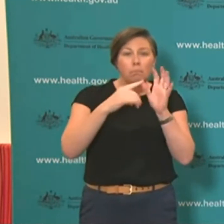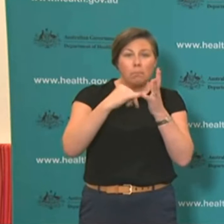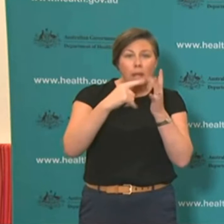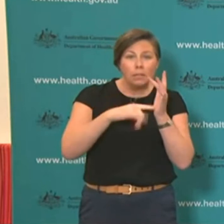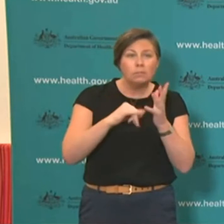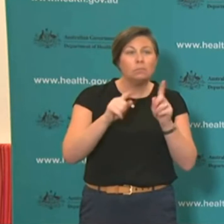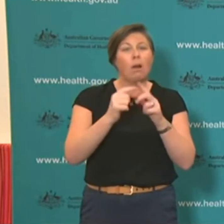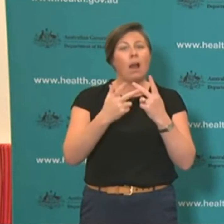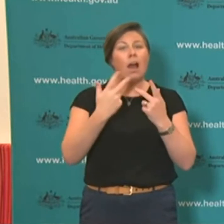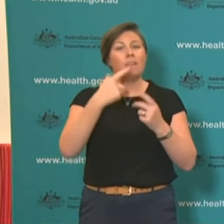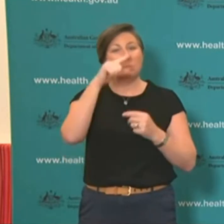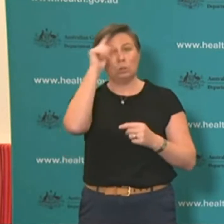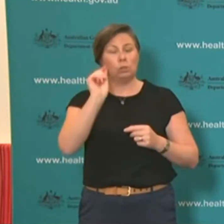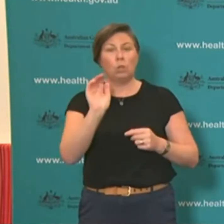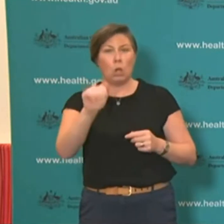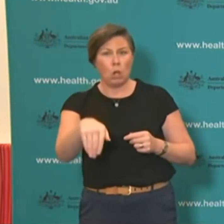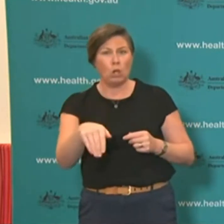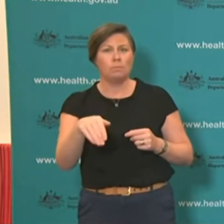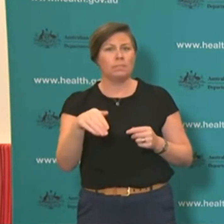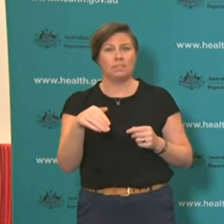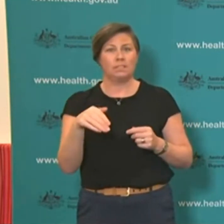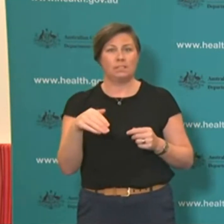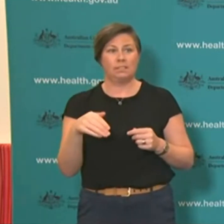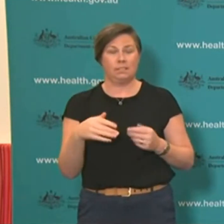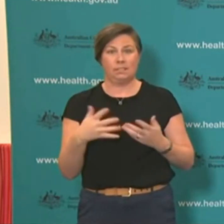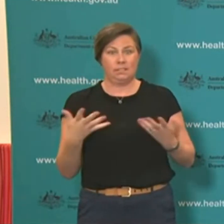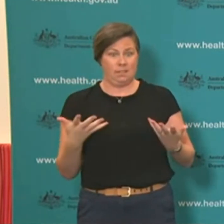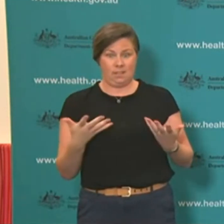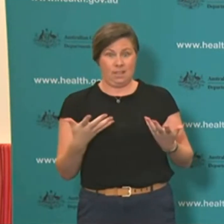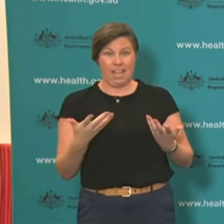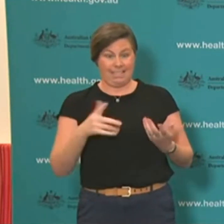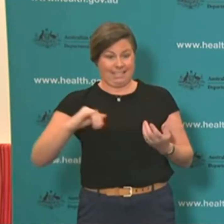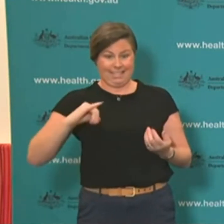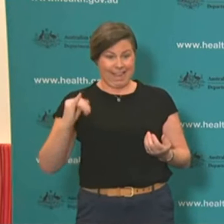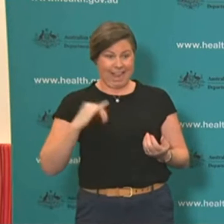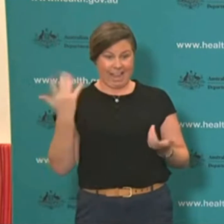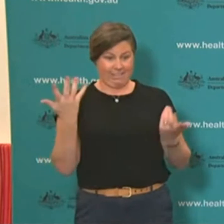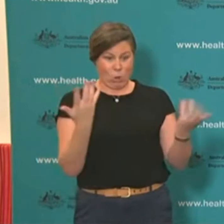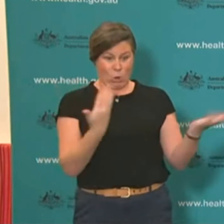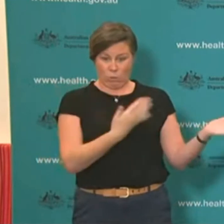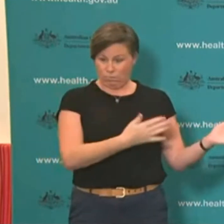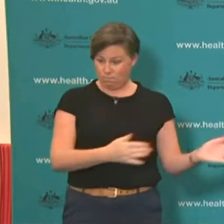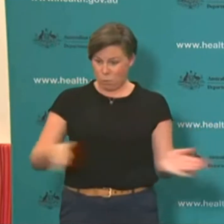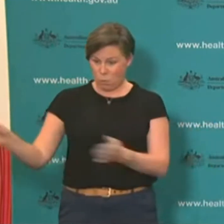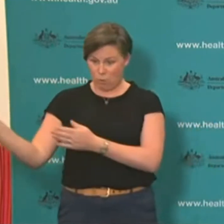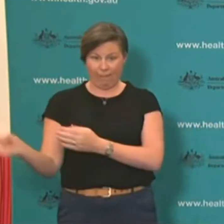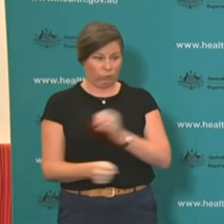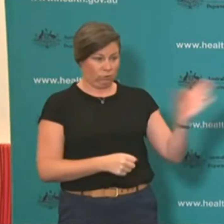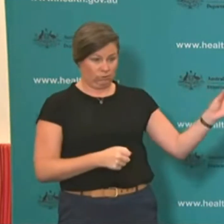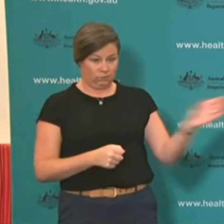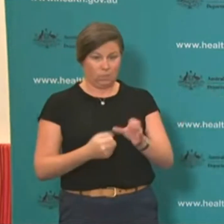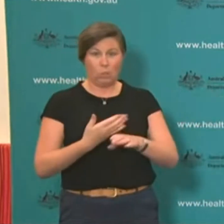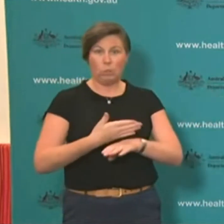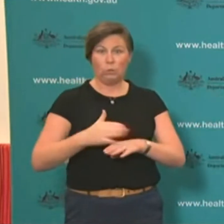been markedly affected has been in entire shifts of staff, entire facilities worth of staff not being able